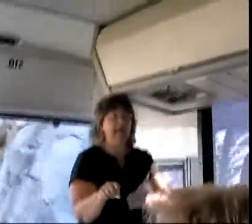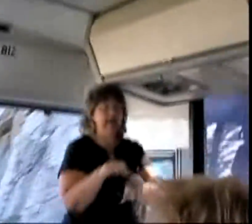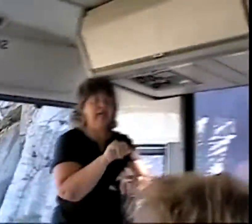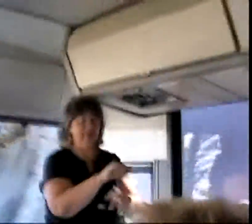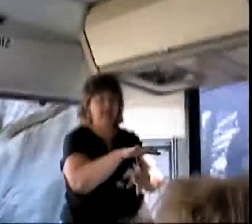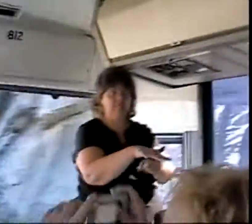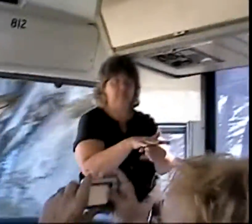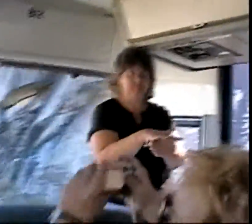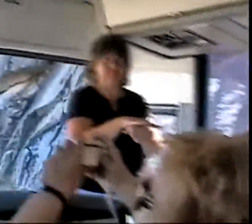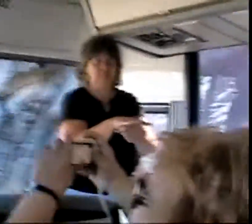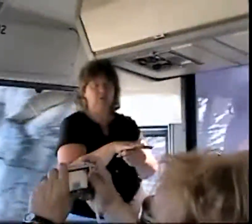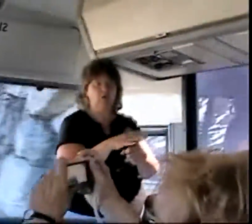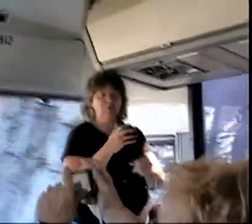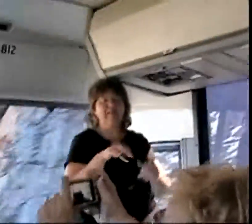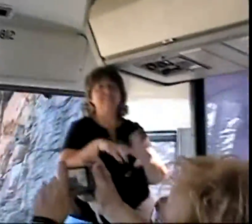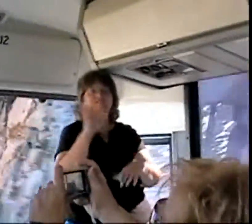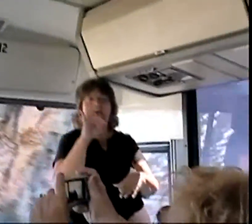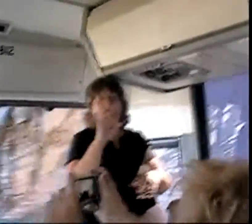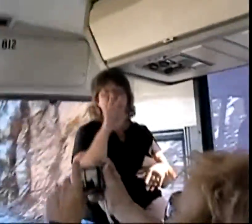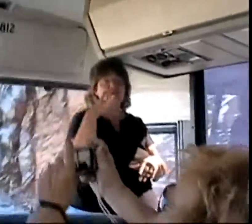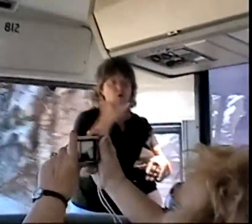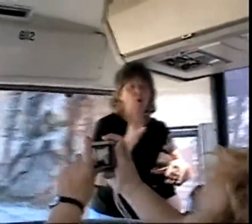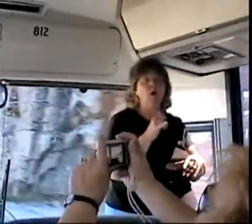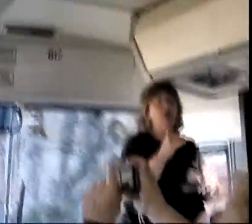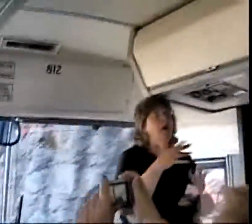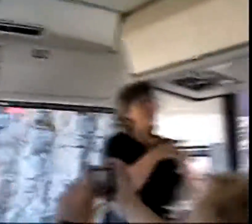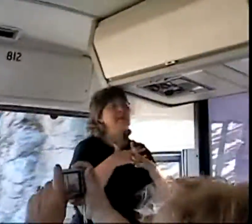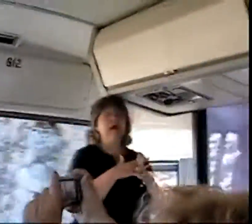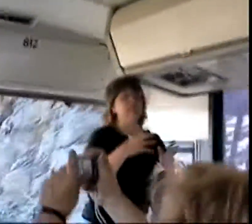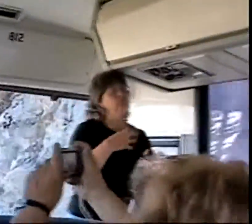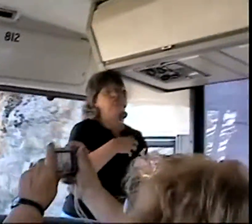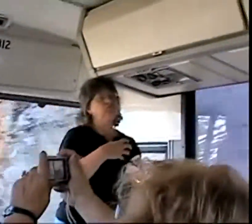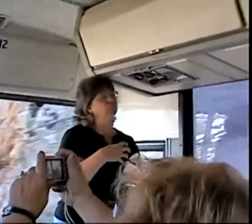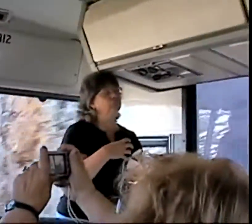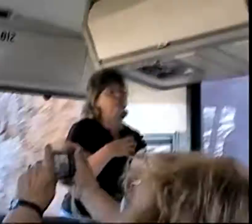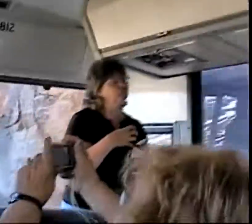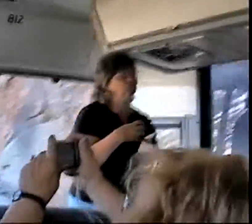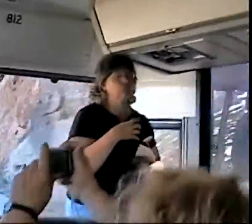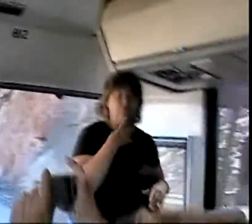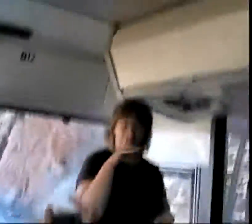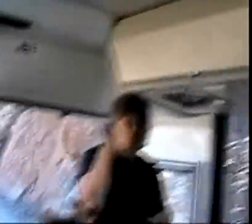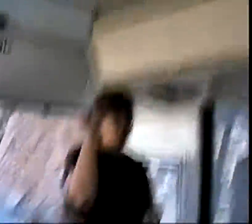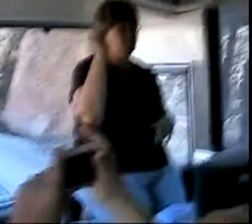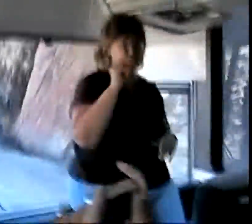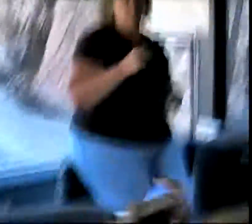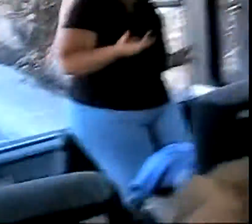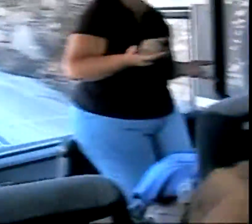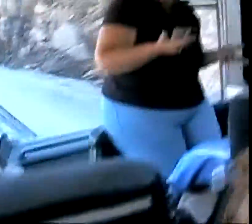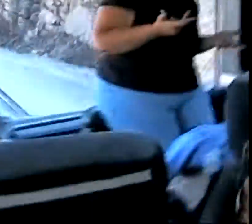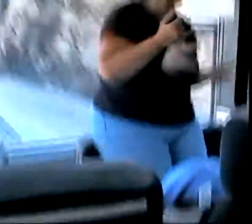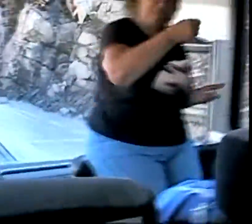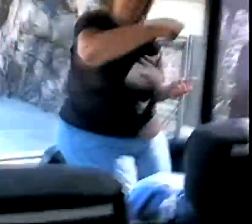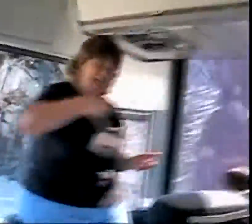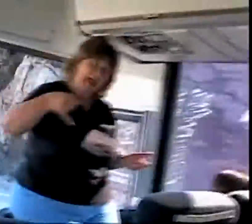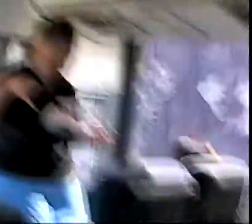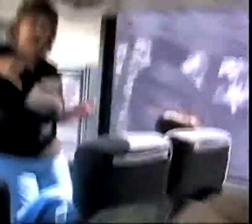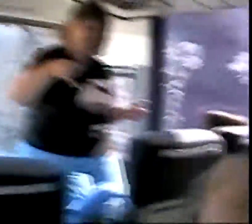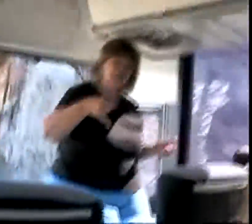the Yukon gold was found. The Americans objected. They said no. The boundary was